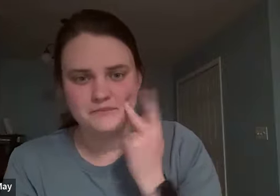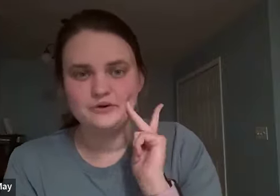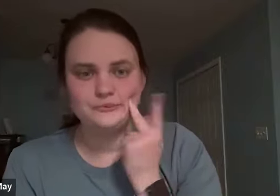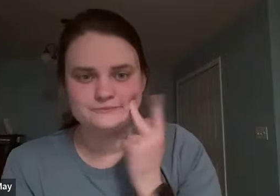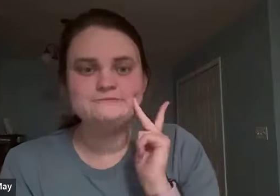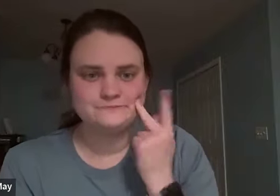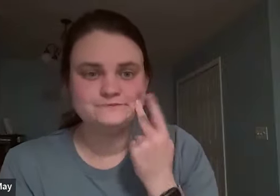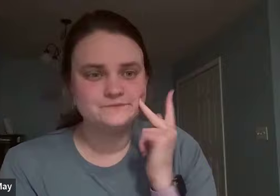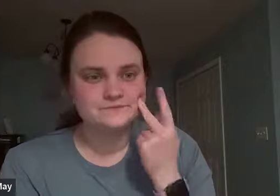Pickle.